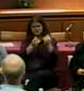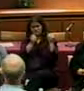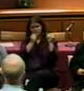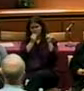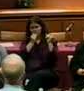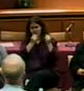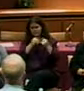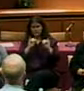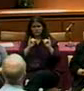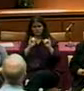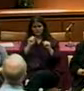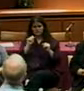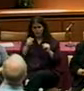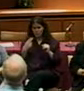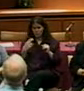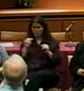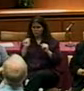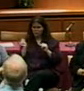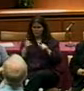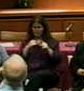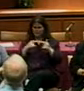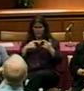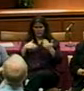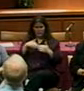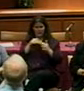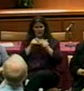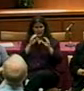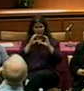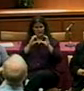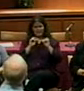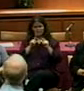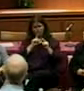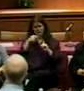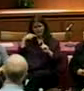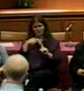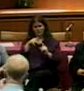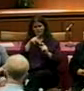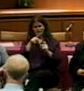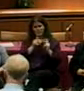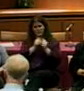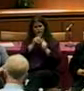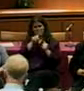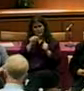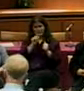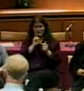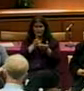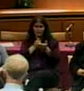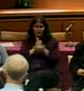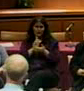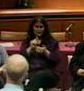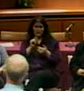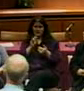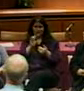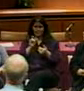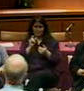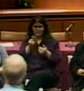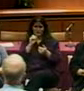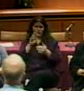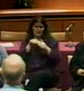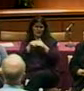stakeholders can communicate. But really, we're talking about people with disabilities who have a right to telecommunications and access. And I just really, really want